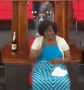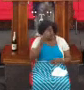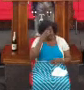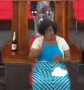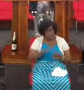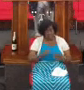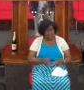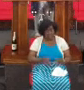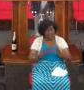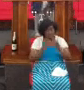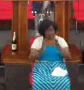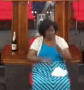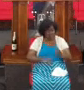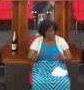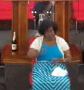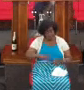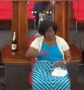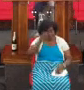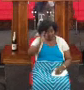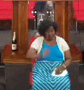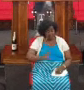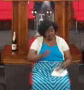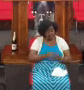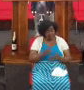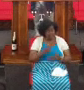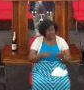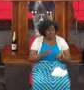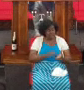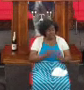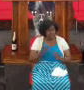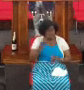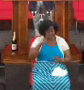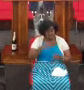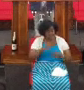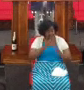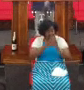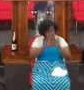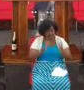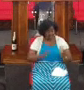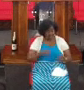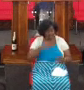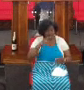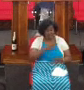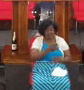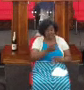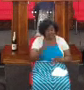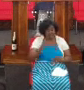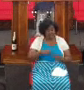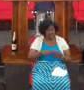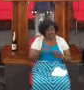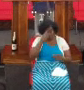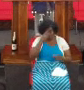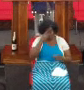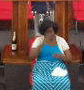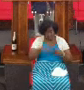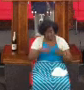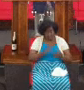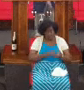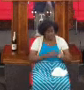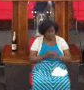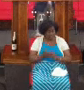helpless and they need God. That's what Jesus sees in this house. So I'm telling you, we need to be concerned like Jesus was